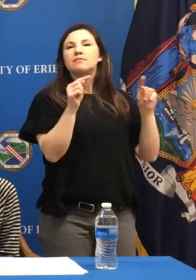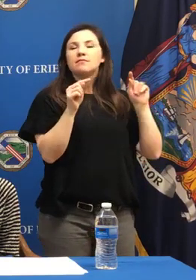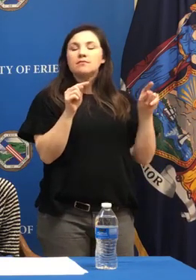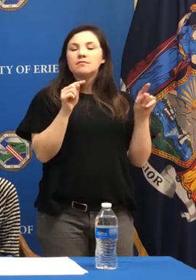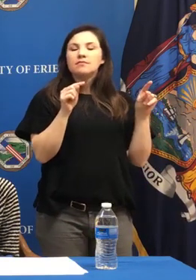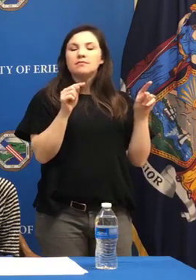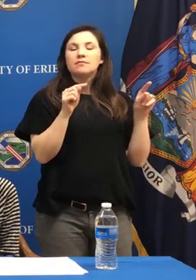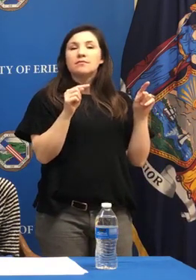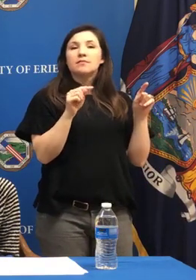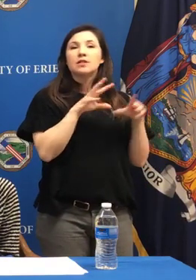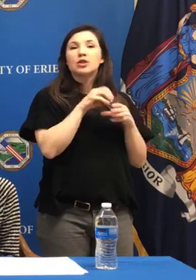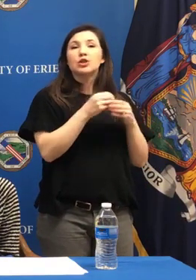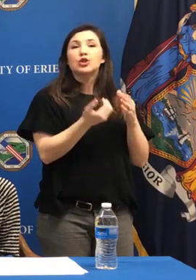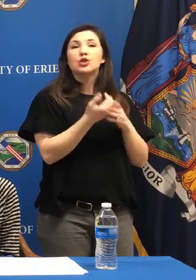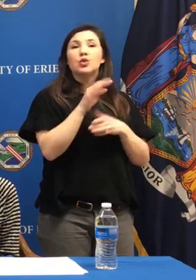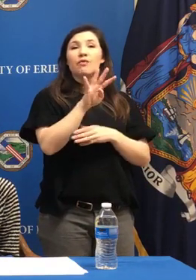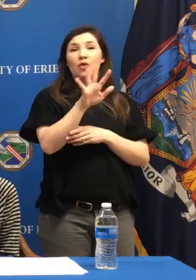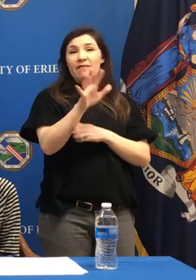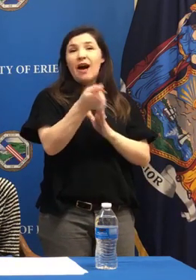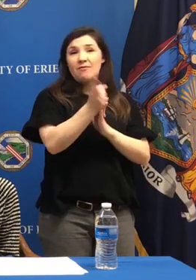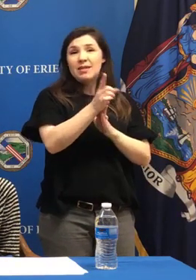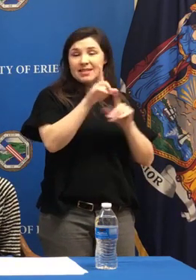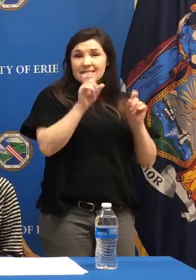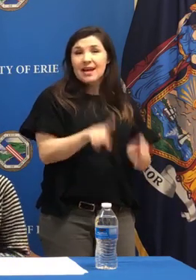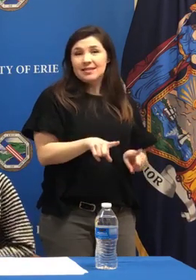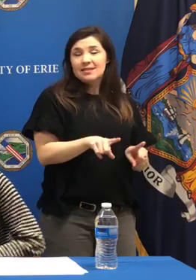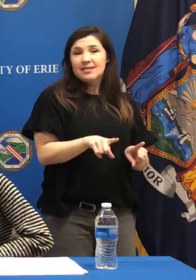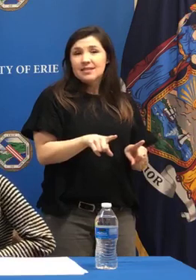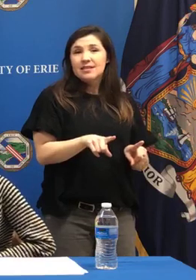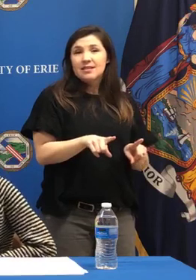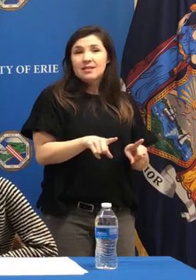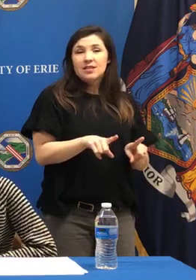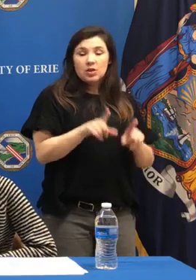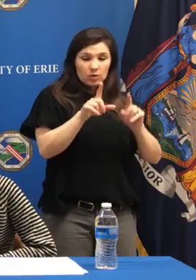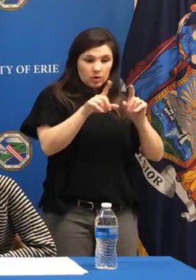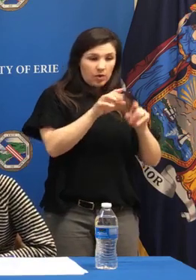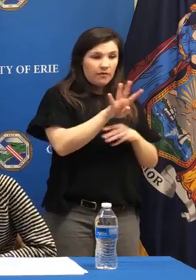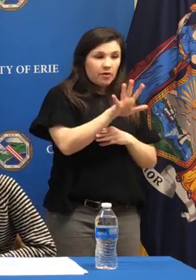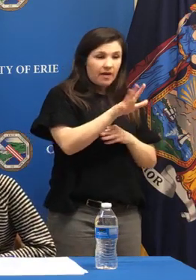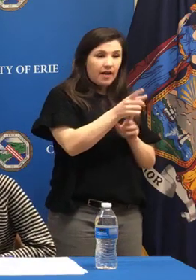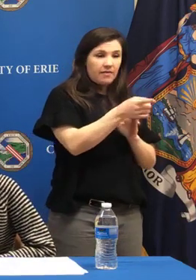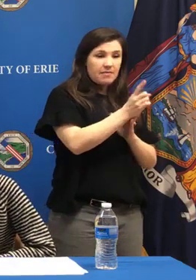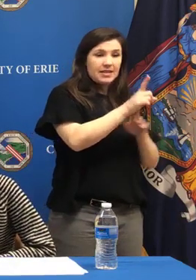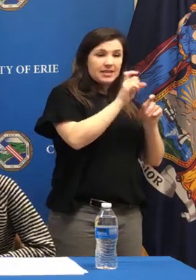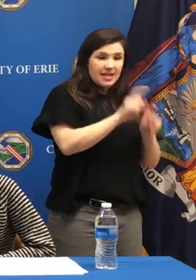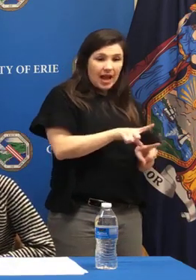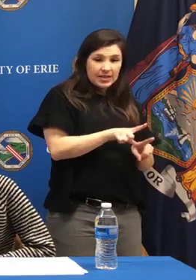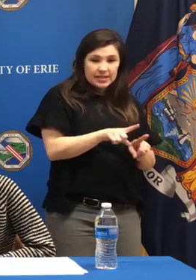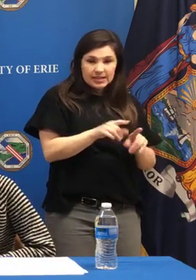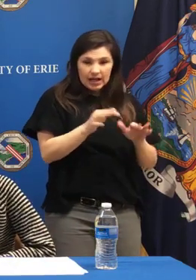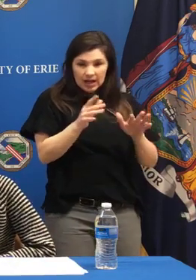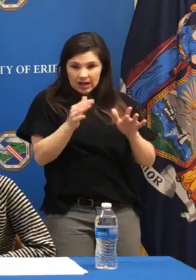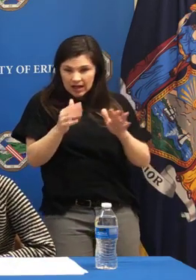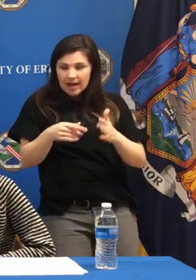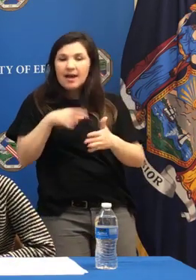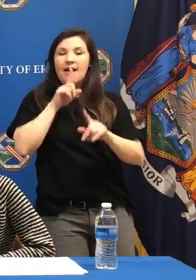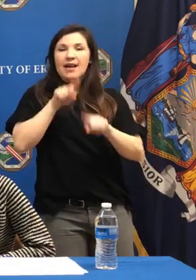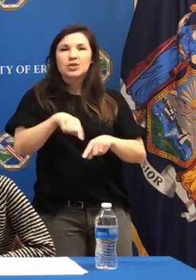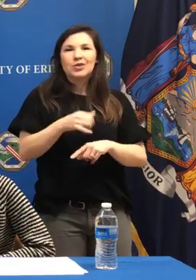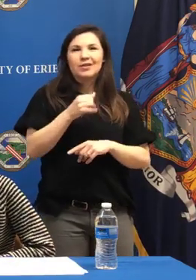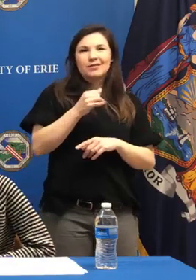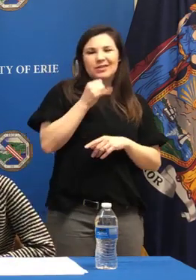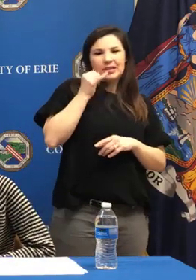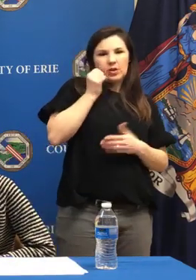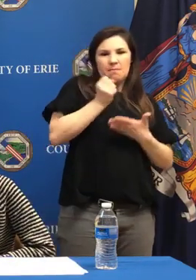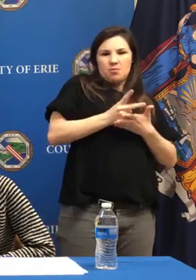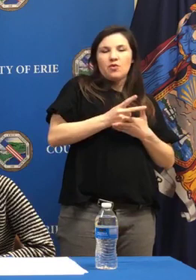new 45-minute test, where you can test it within 45 minutes you'll have an answer from Cepheid, which was just approved yesterday by the